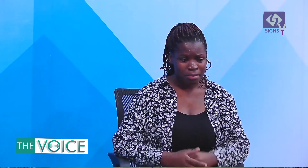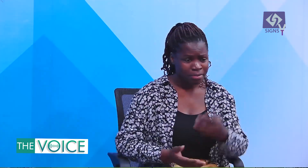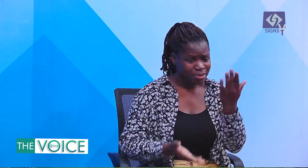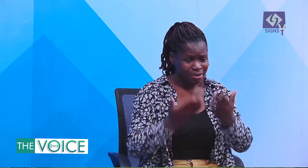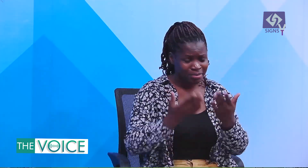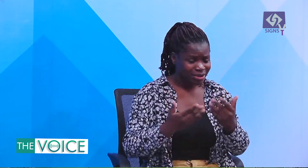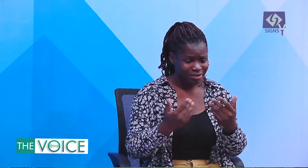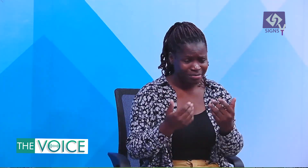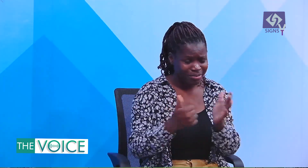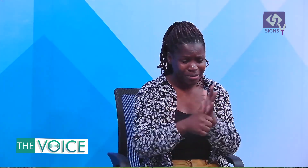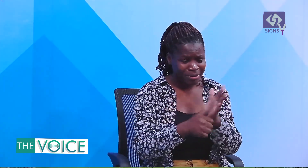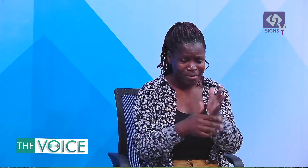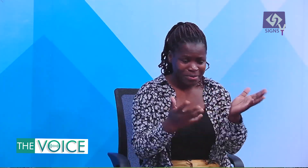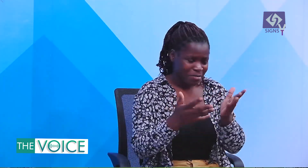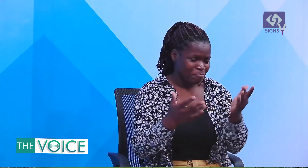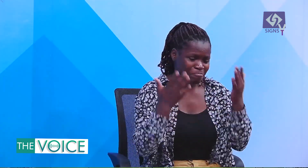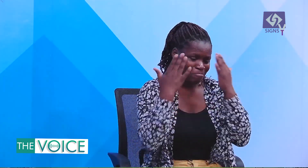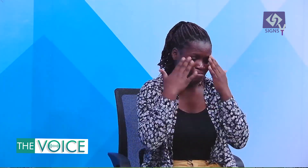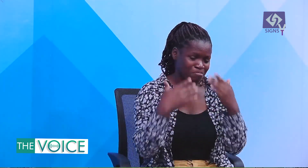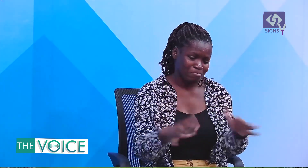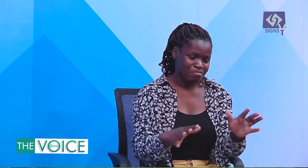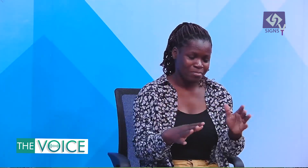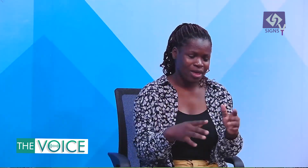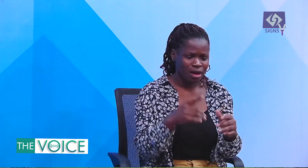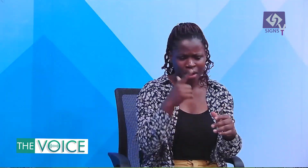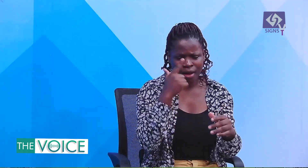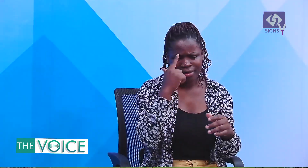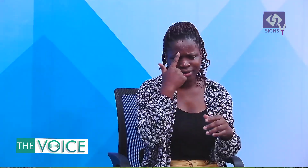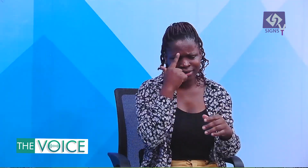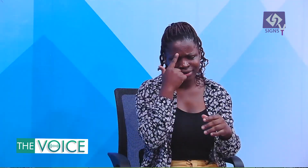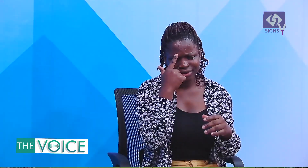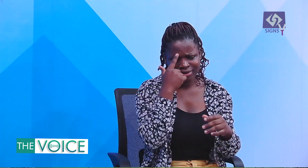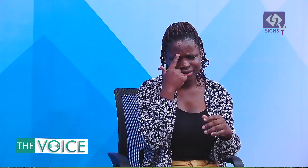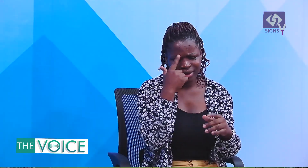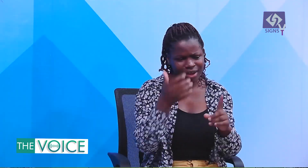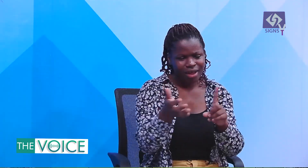take a week for everyone to get a certain information.